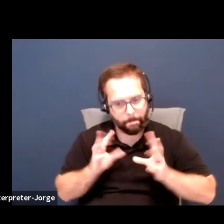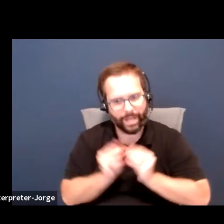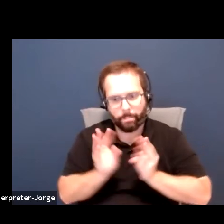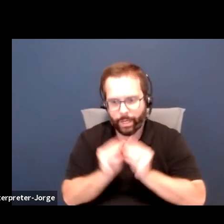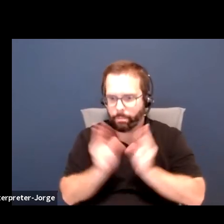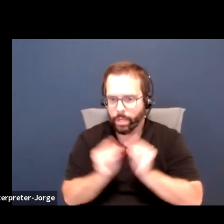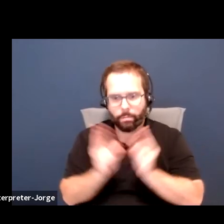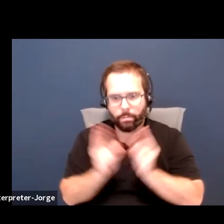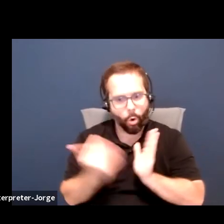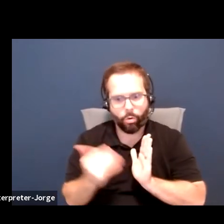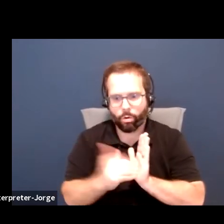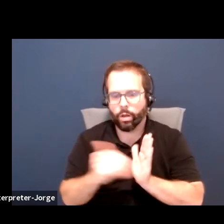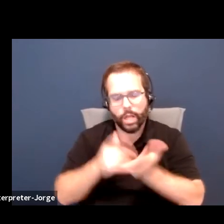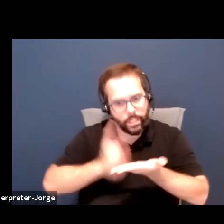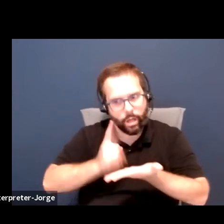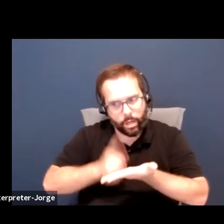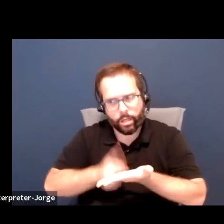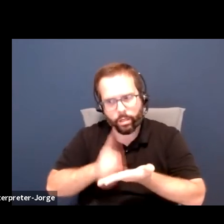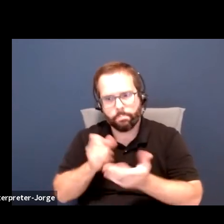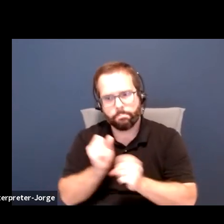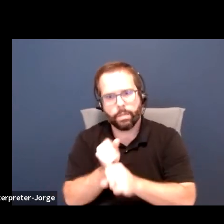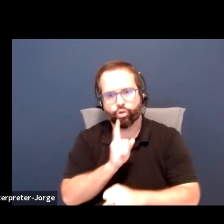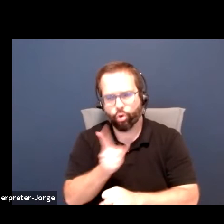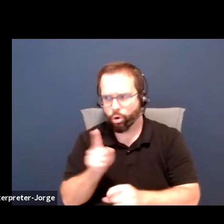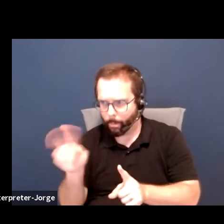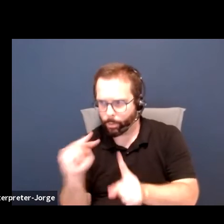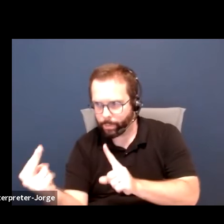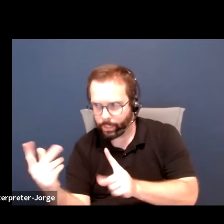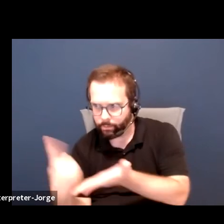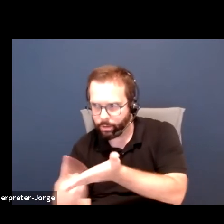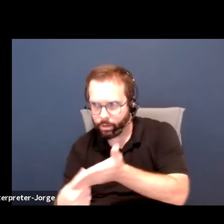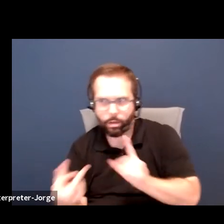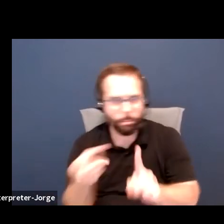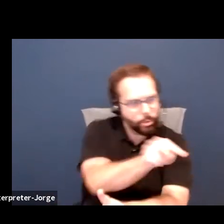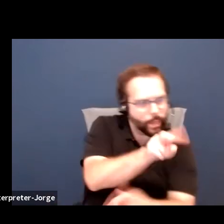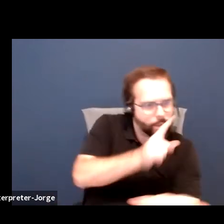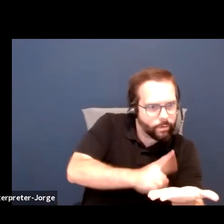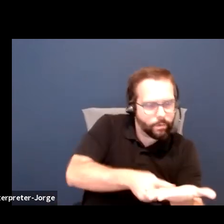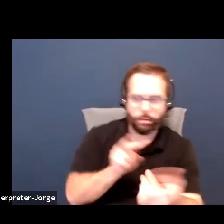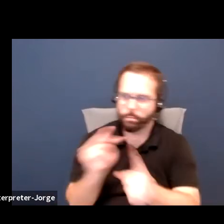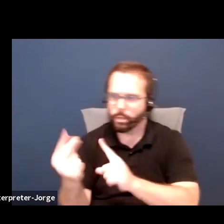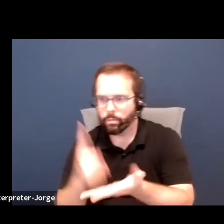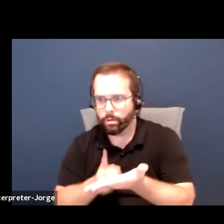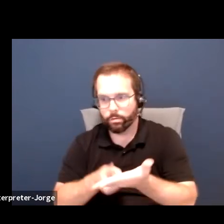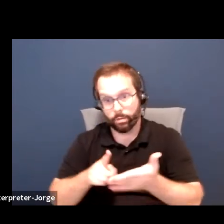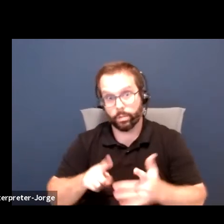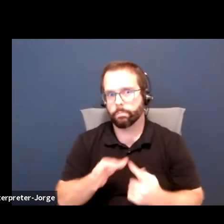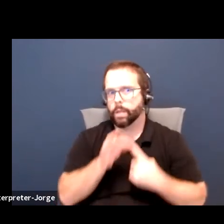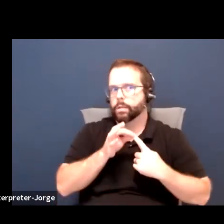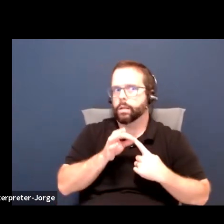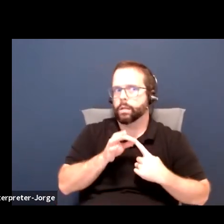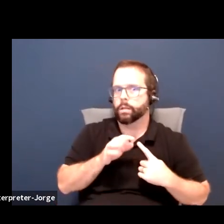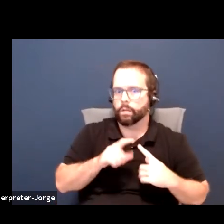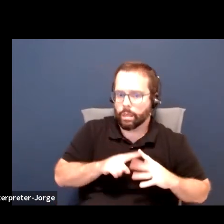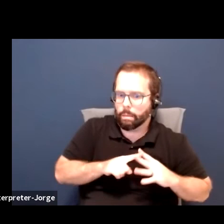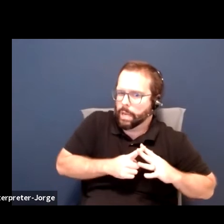of looking at every single point so that everything to get things, especially when you're getting things started, is in place and costs